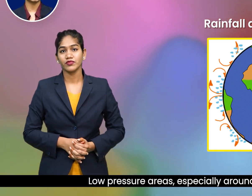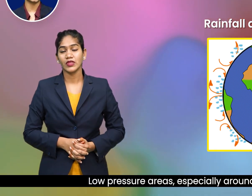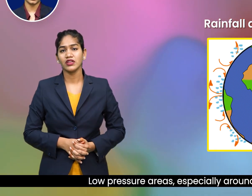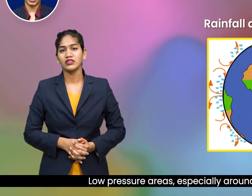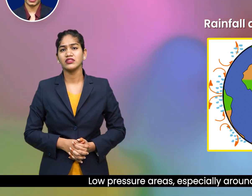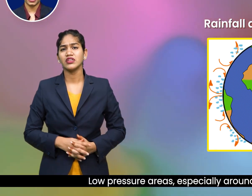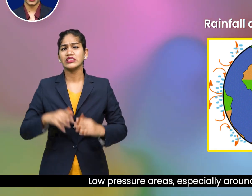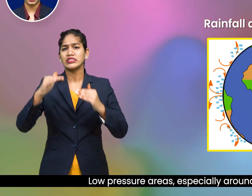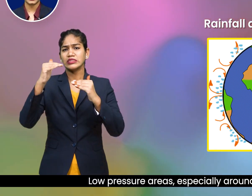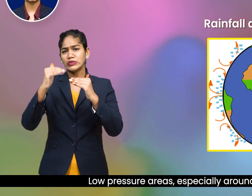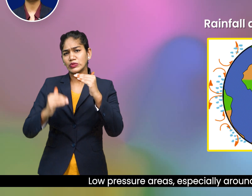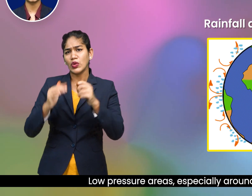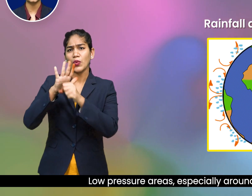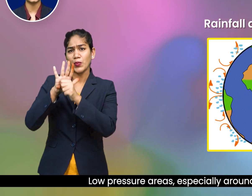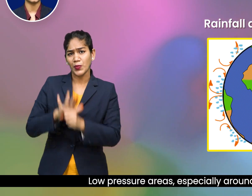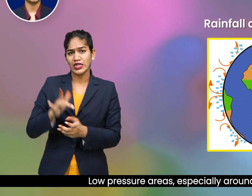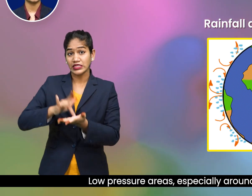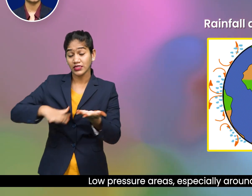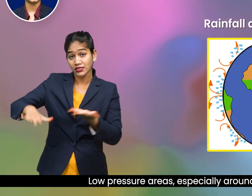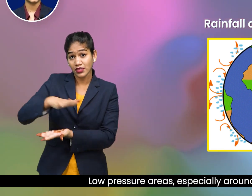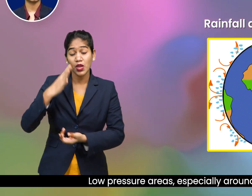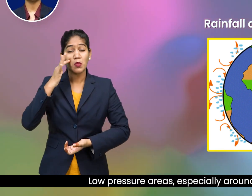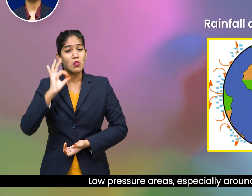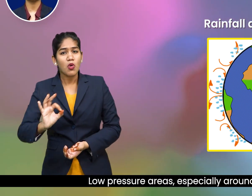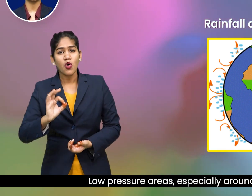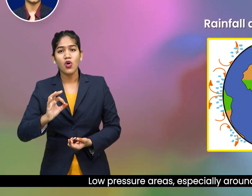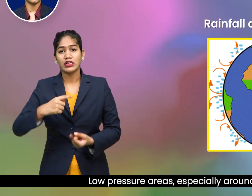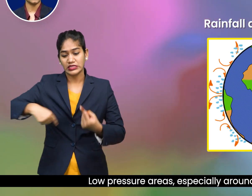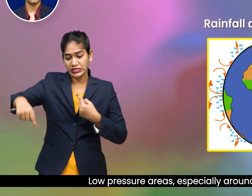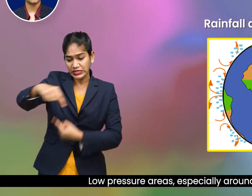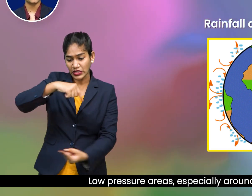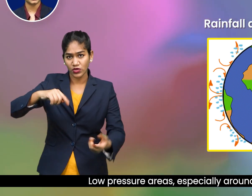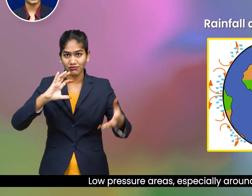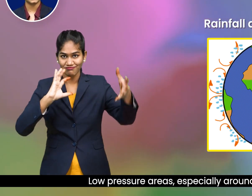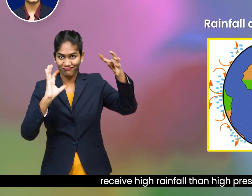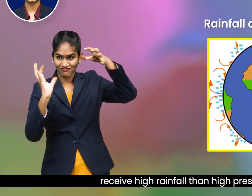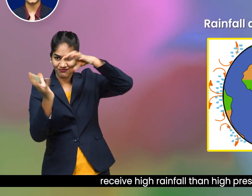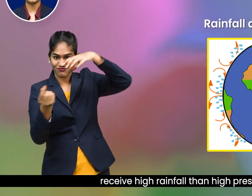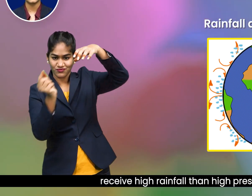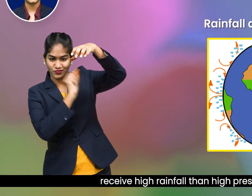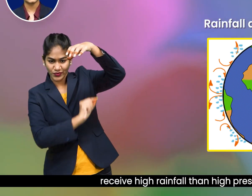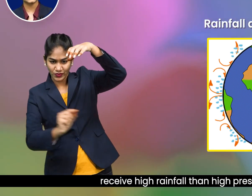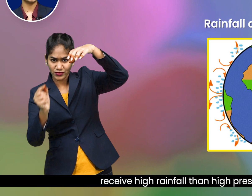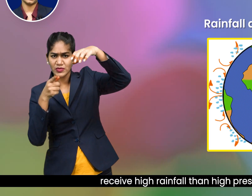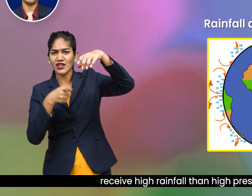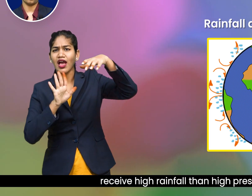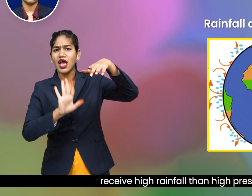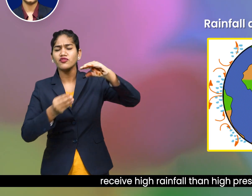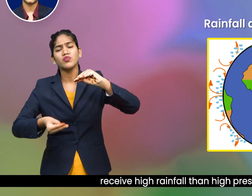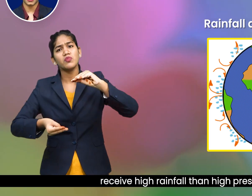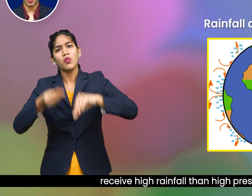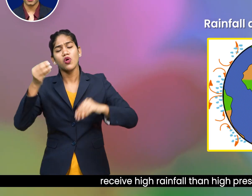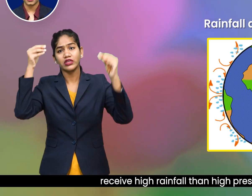Low pressure areas, especially around the equator, receive high